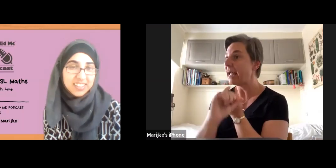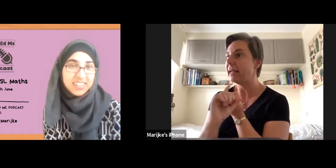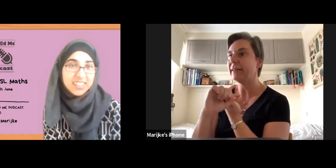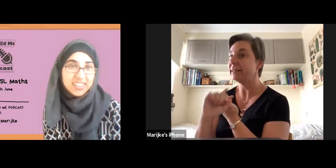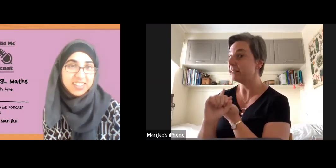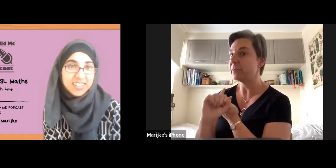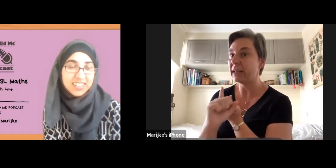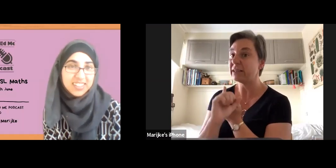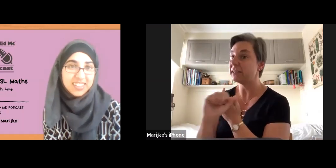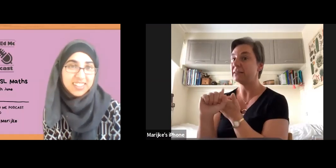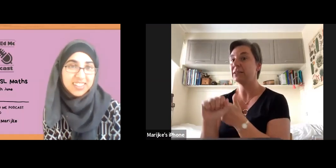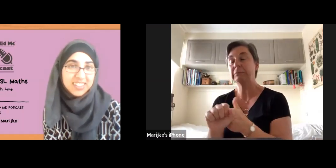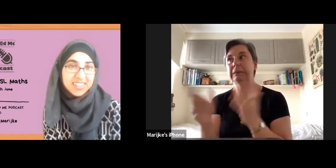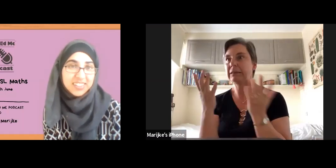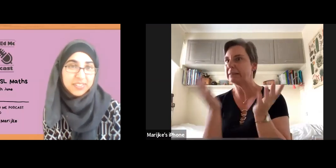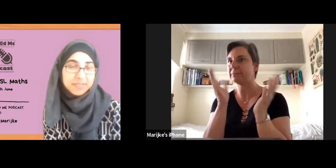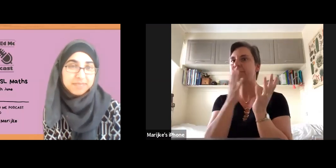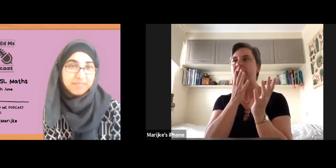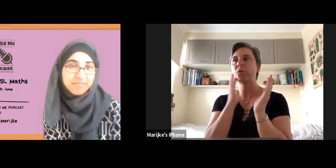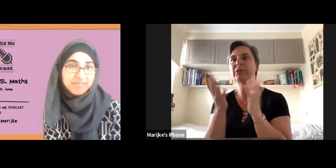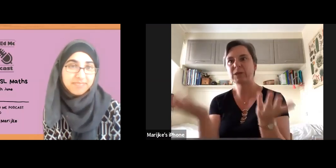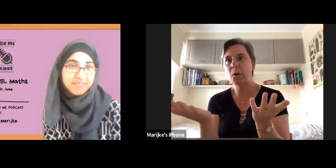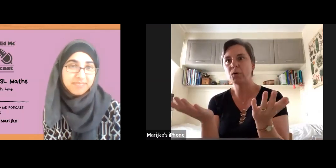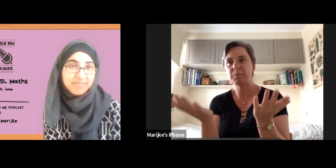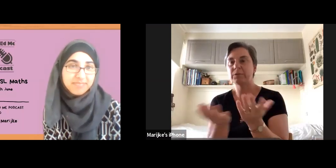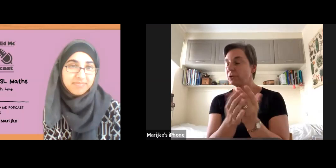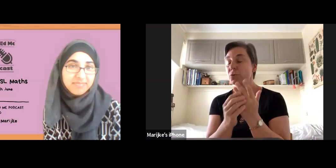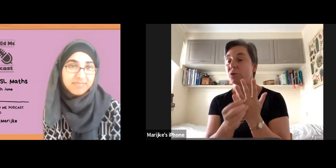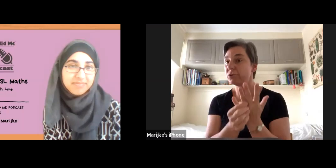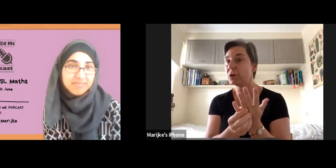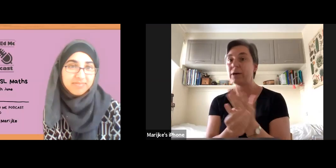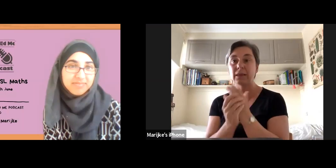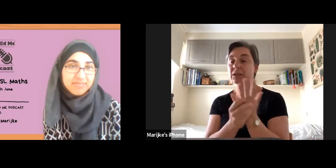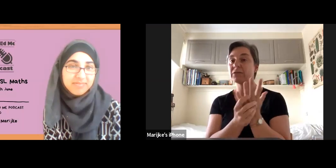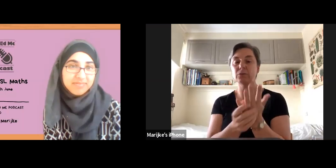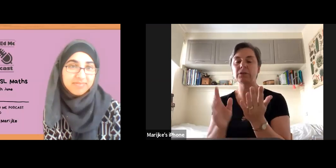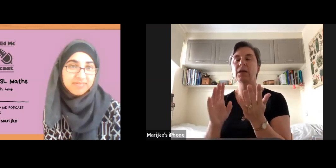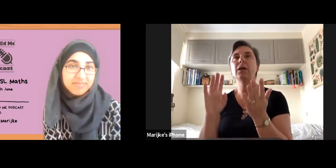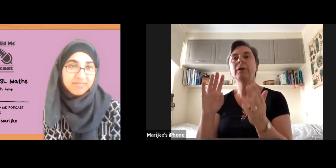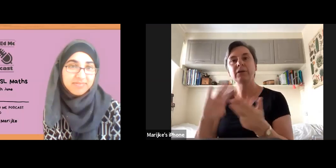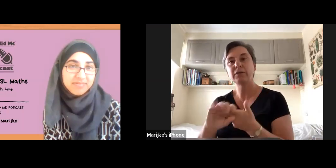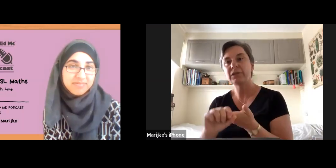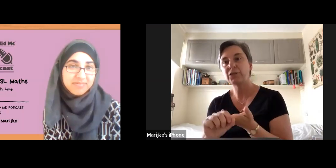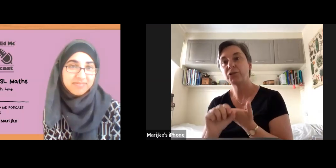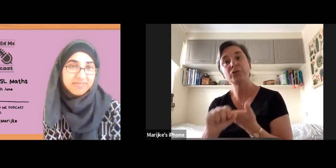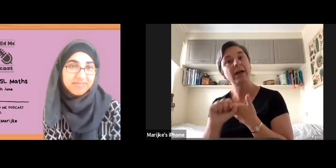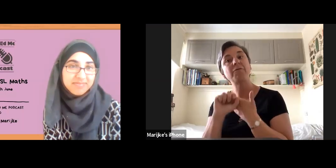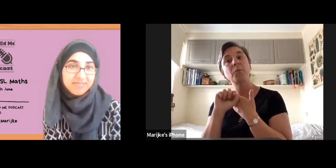again, and that's something else that a little bit worry to expose, but you also know in lots of schools, when you're a cover teacher, you shouldn't have more